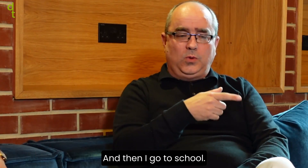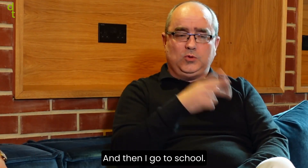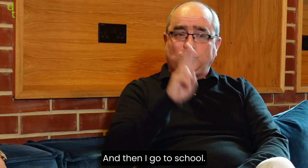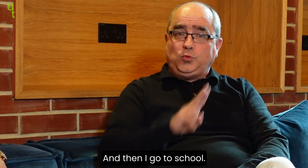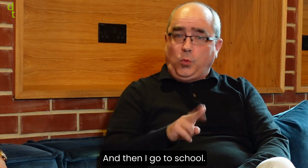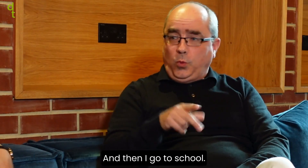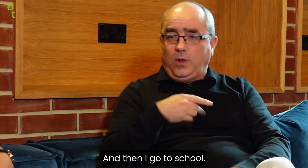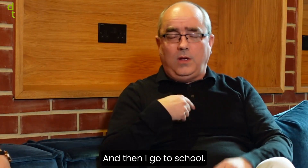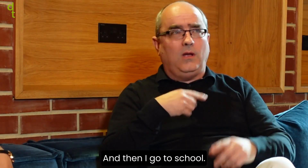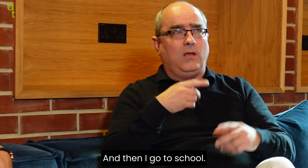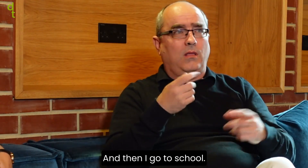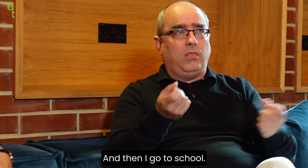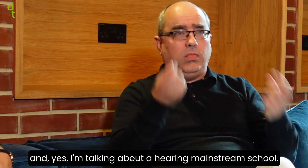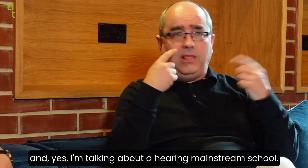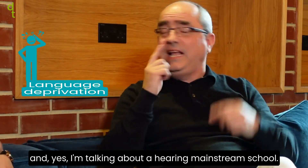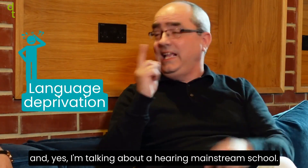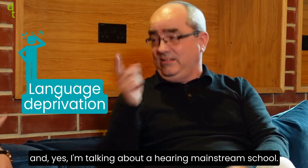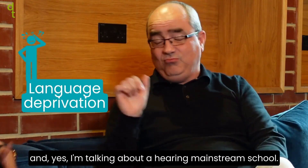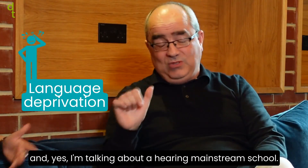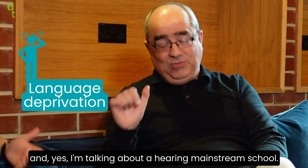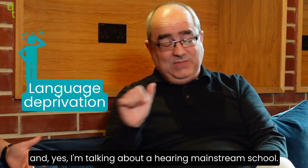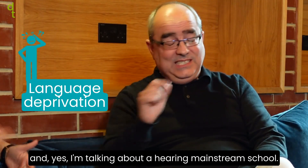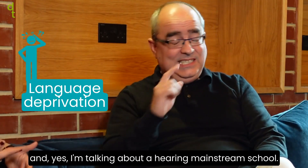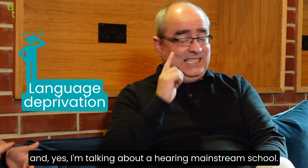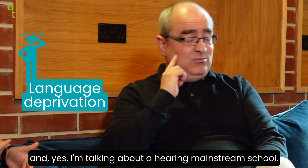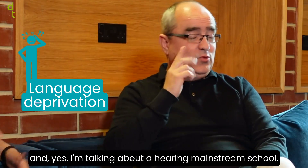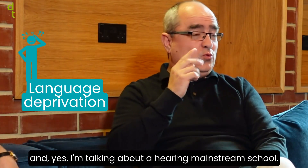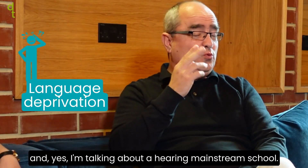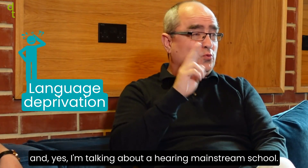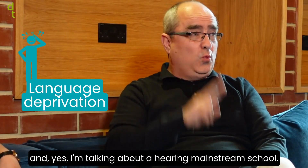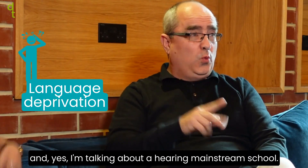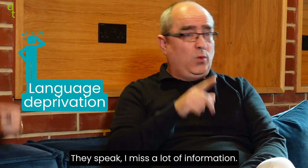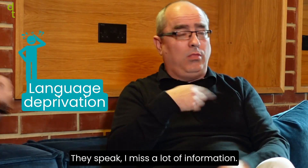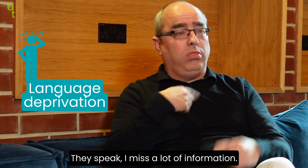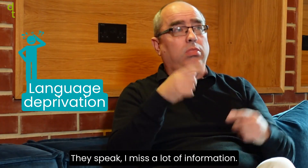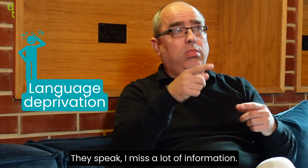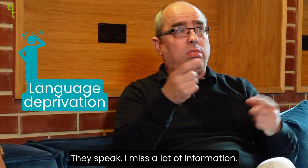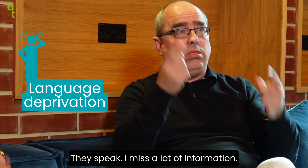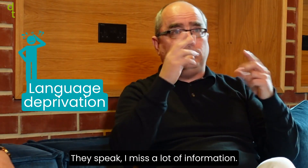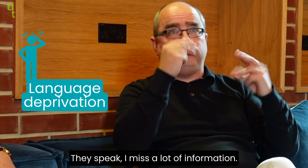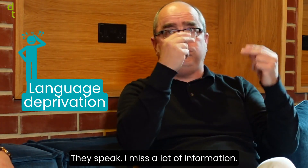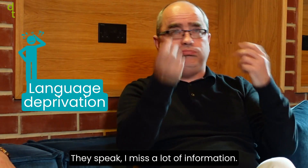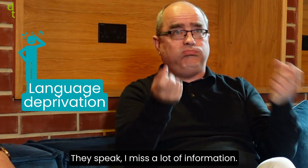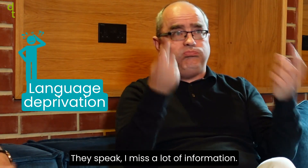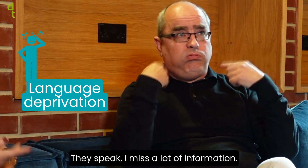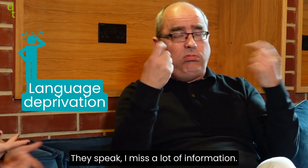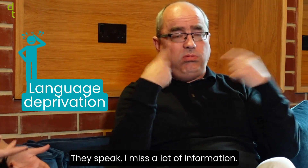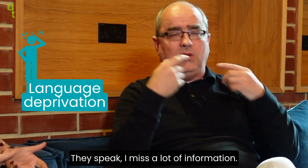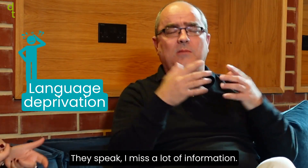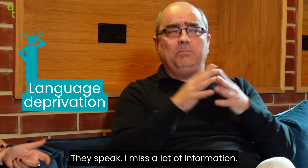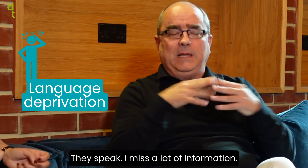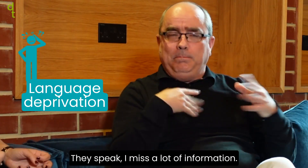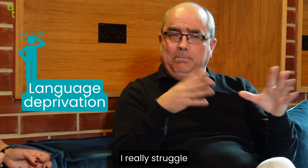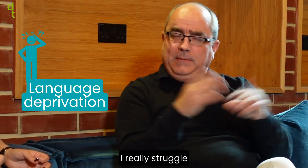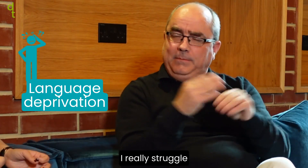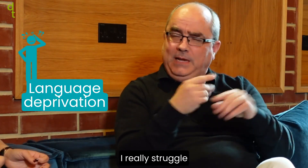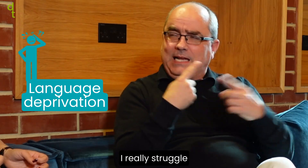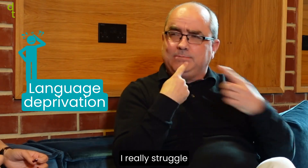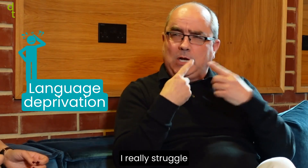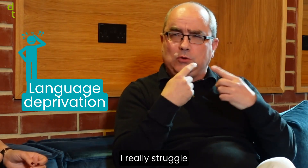school, and yes, I'm talking about a hearing mainstream school. They speak, I miss a lot of information, I